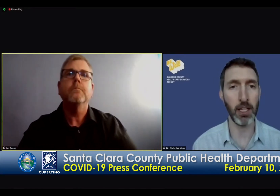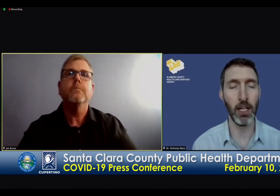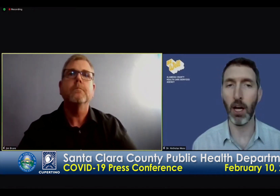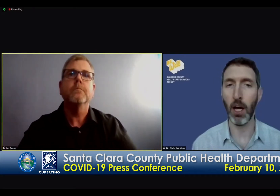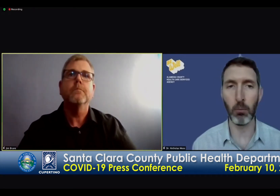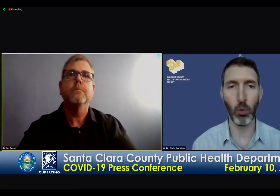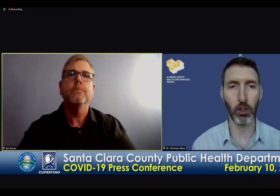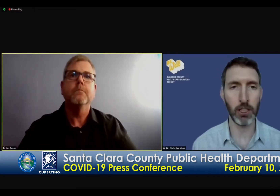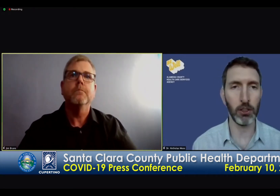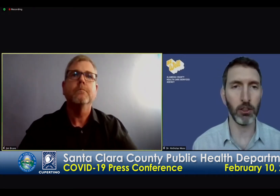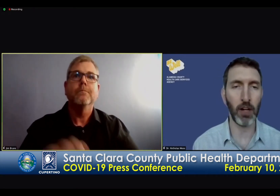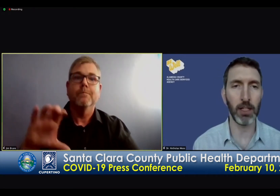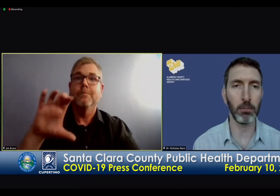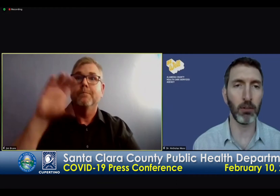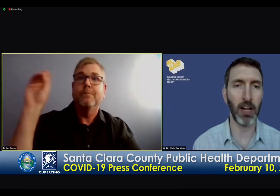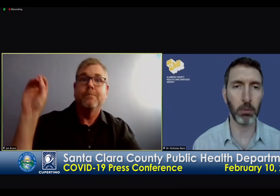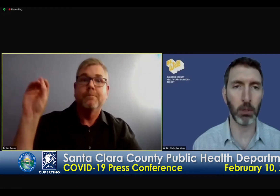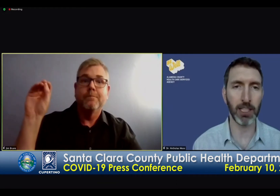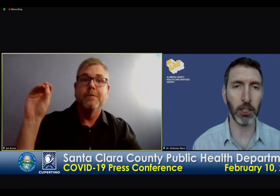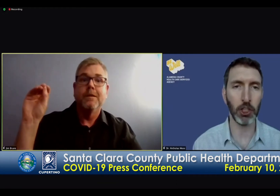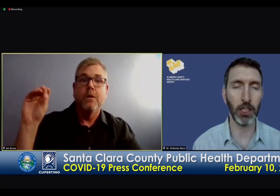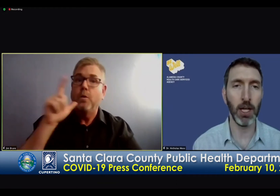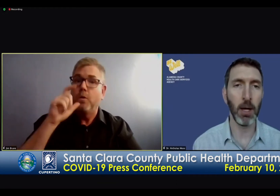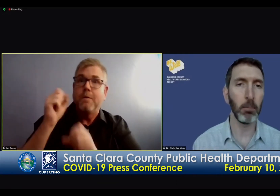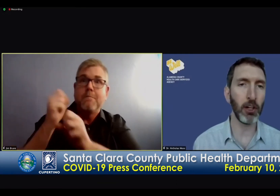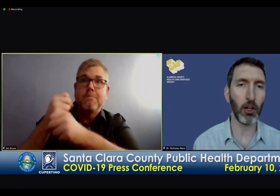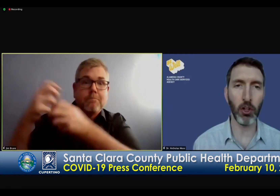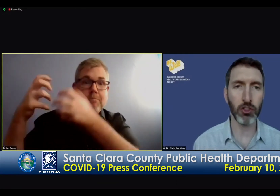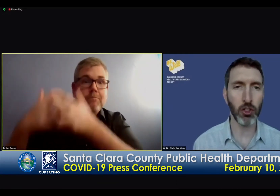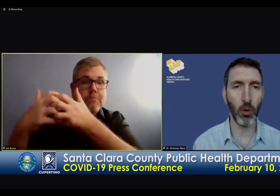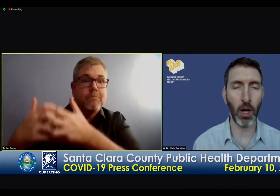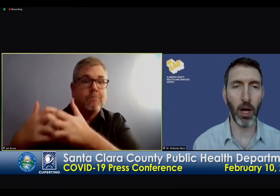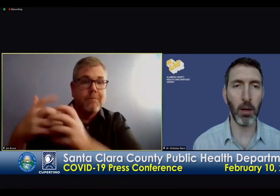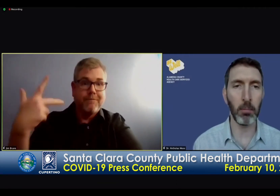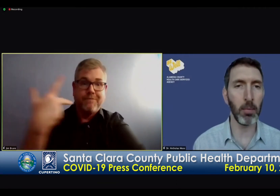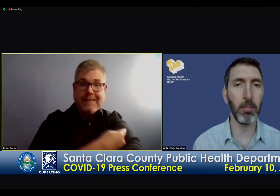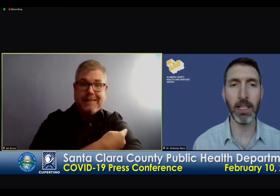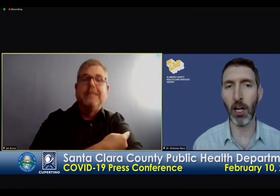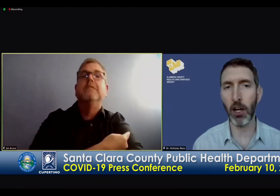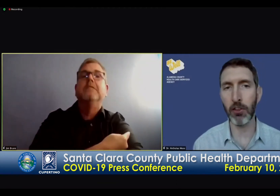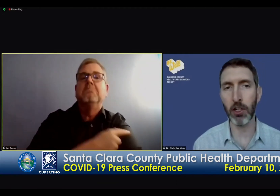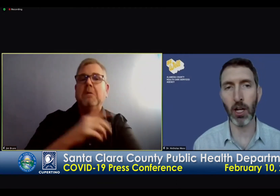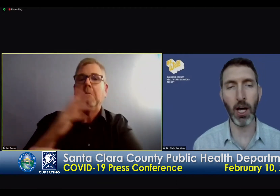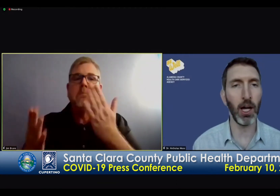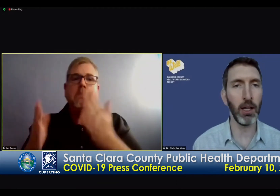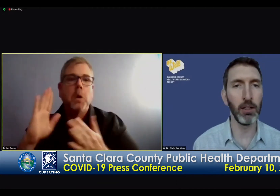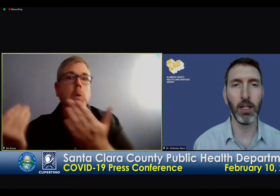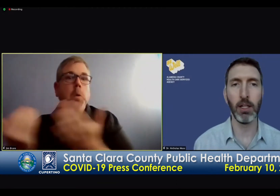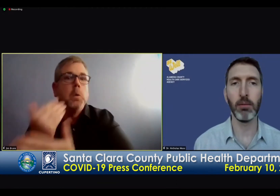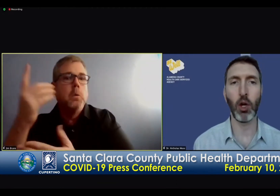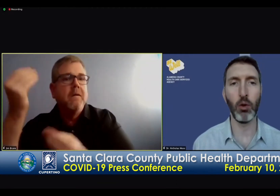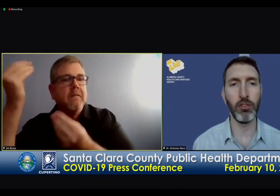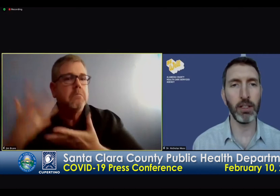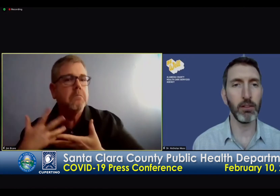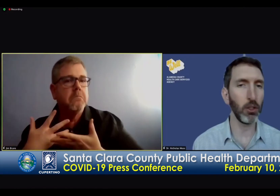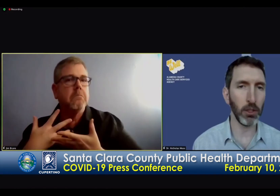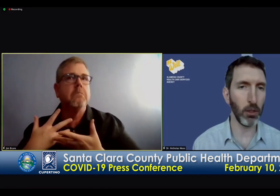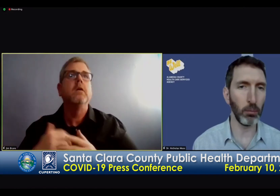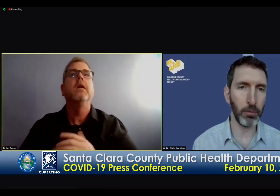they will continue to provide protection. But there are also many other